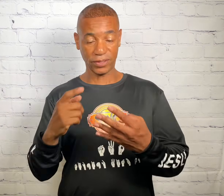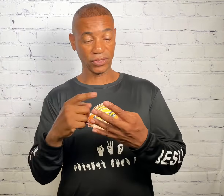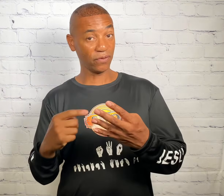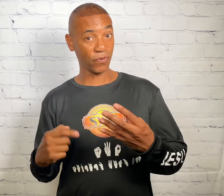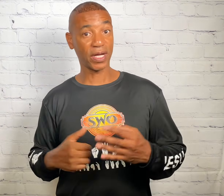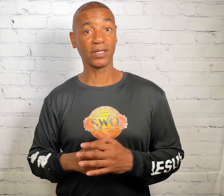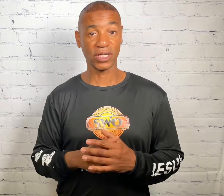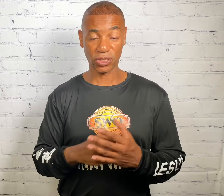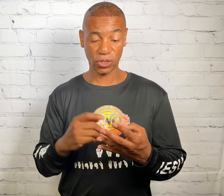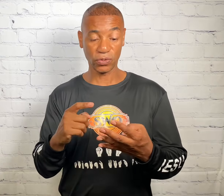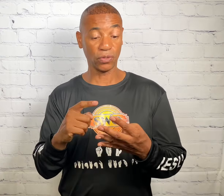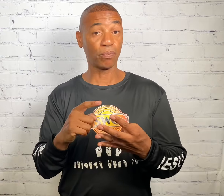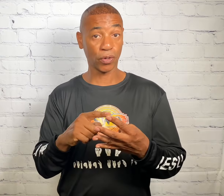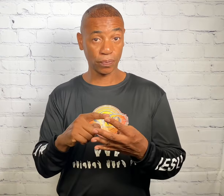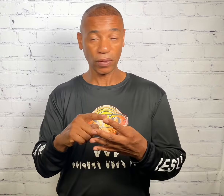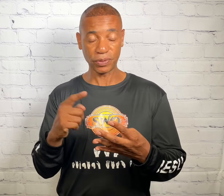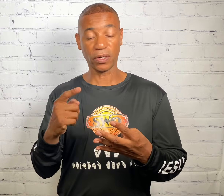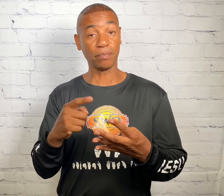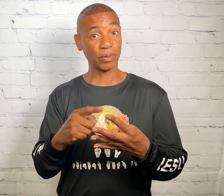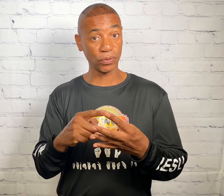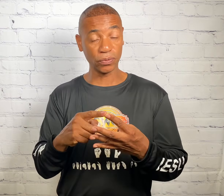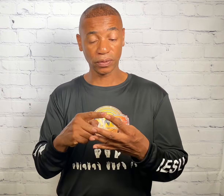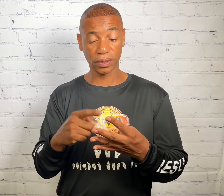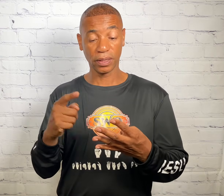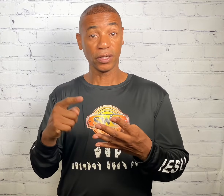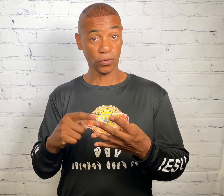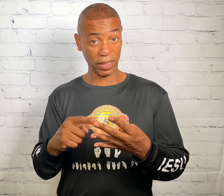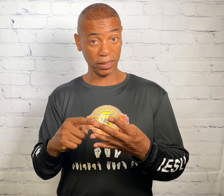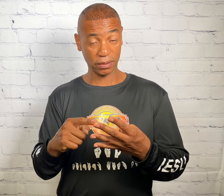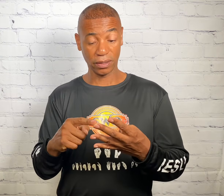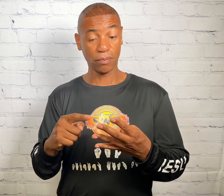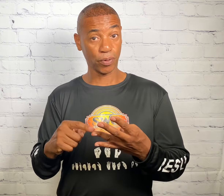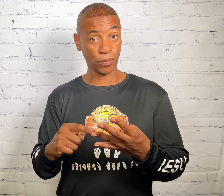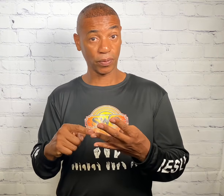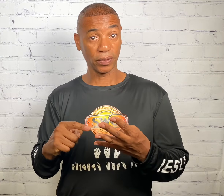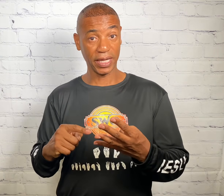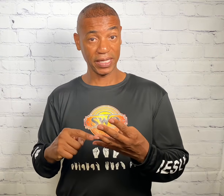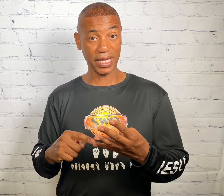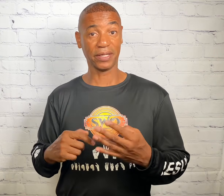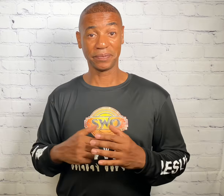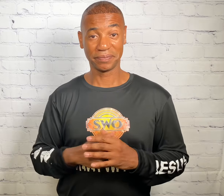These are the 4 colors I just showed you. Blue, green, purple, and yellow.